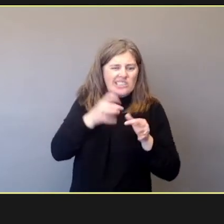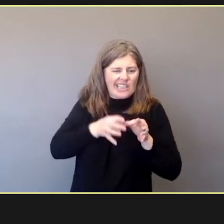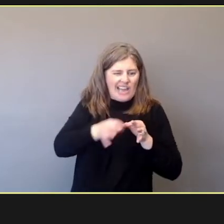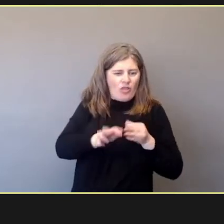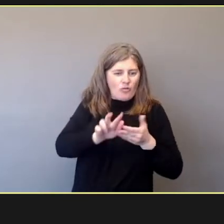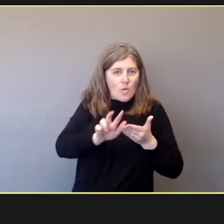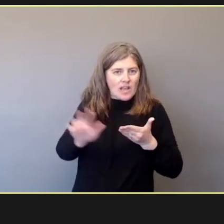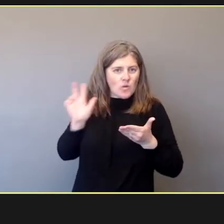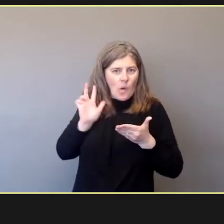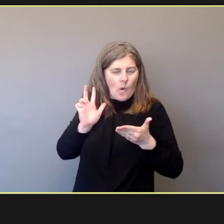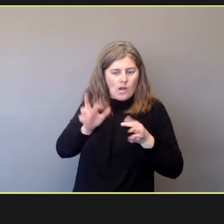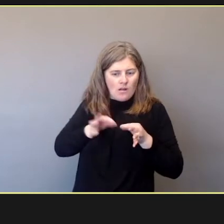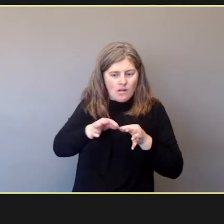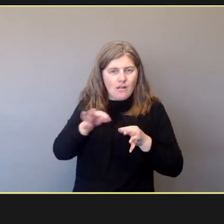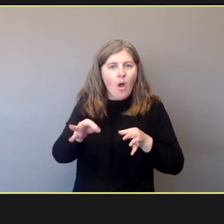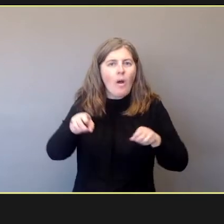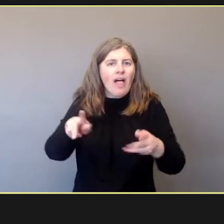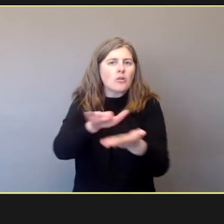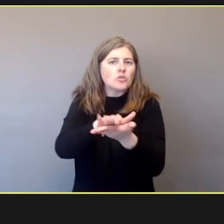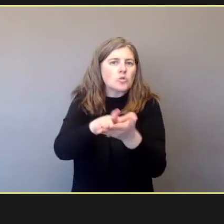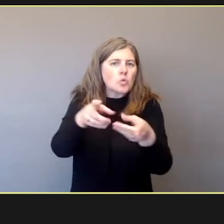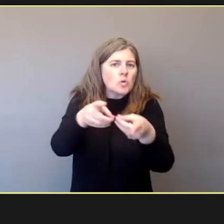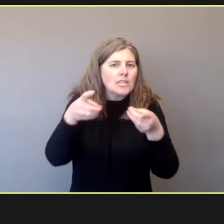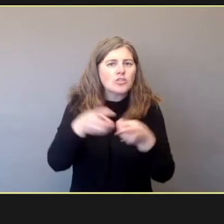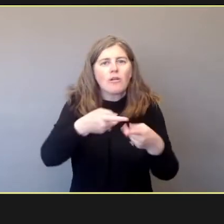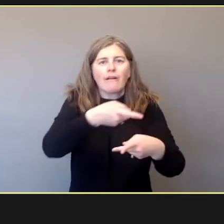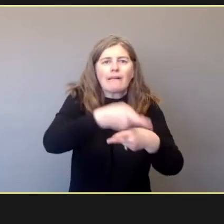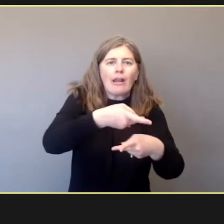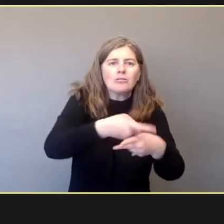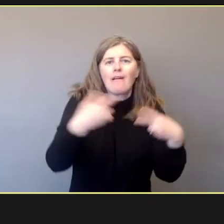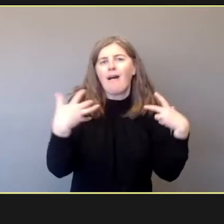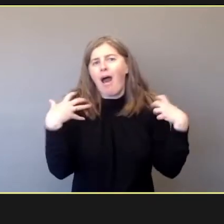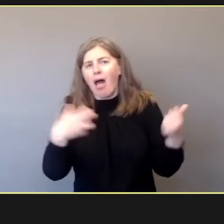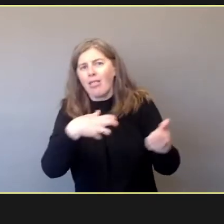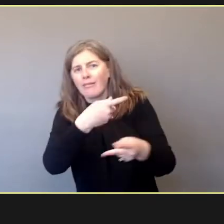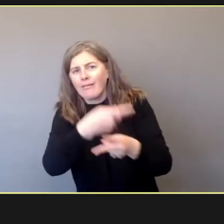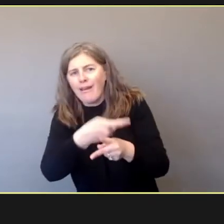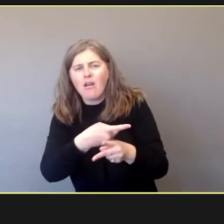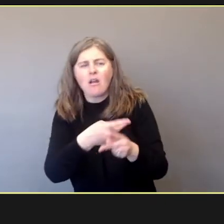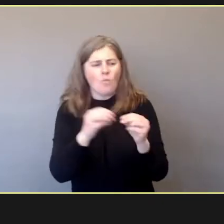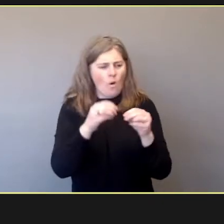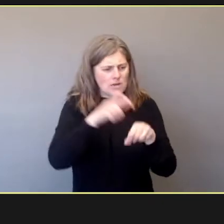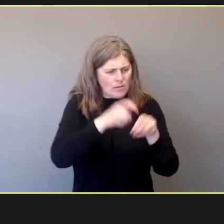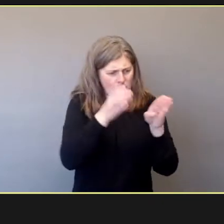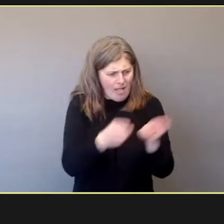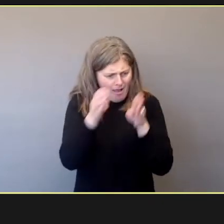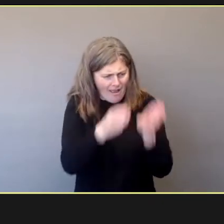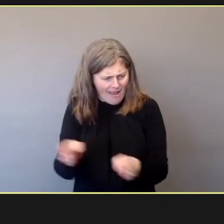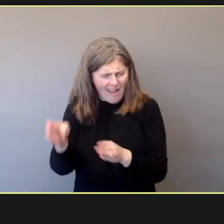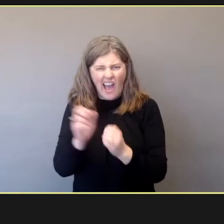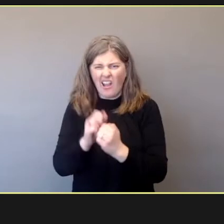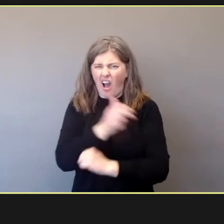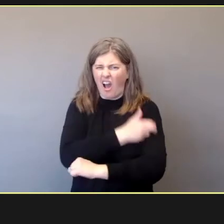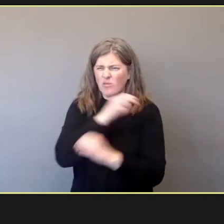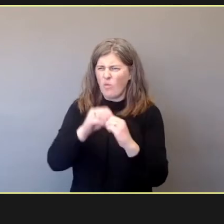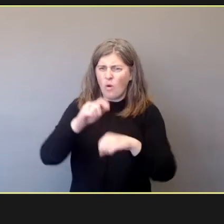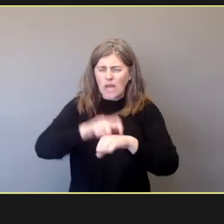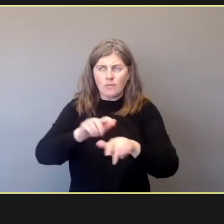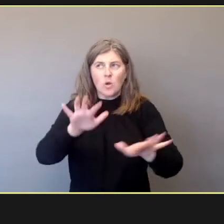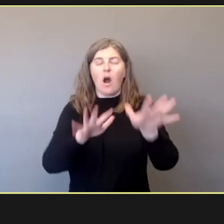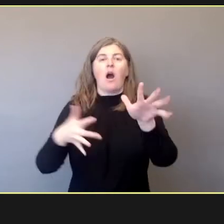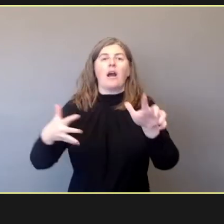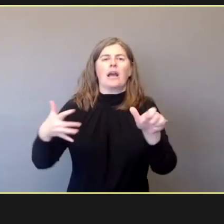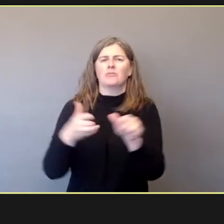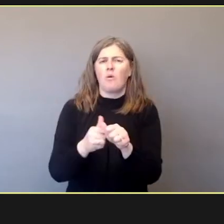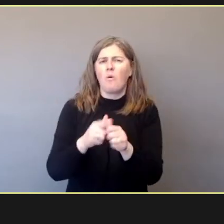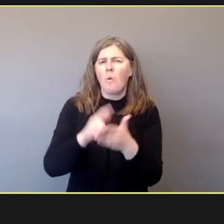That would have allowed school districts, caretakers, healthcare facilities more time to plan, and hospitals more time to catch up. What